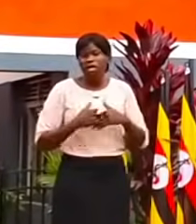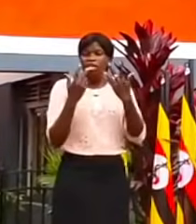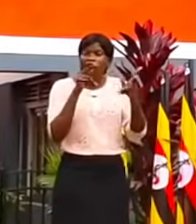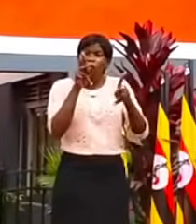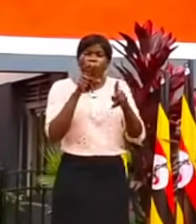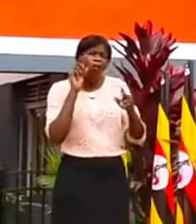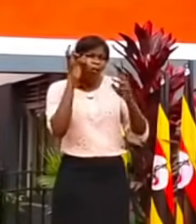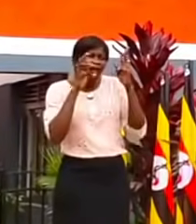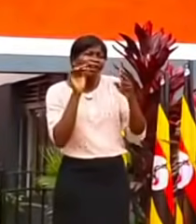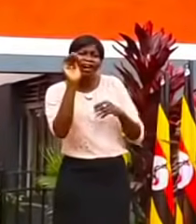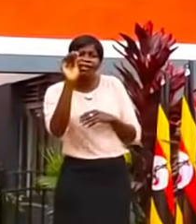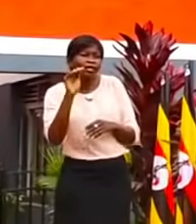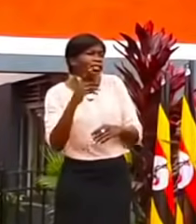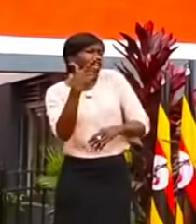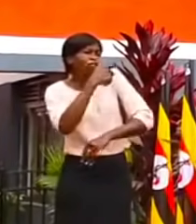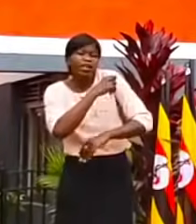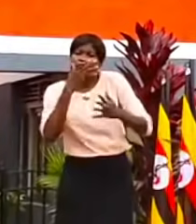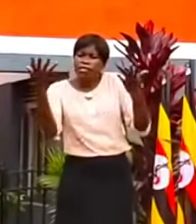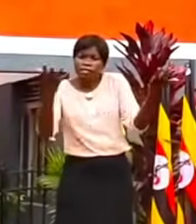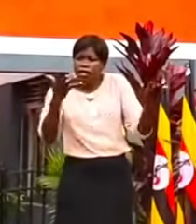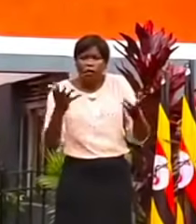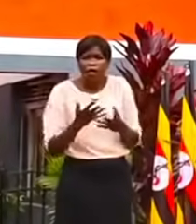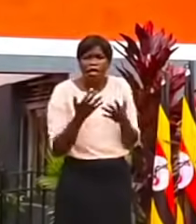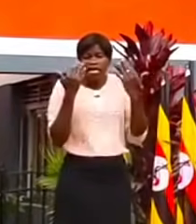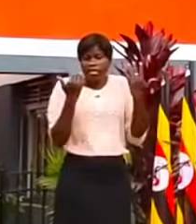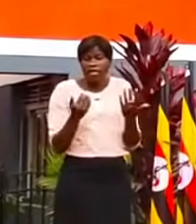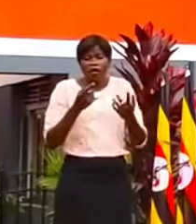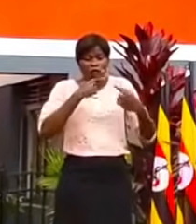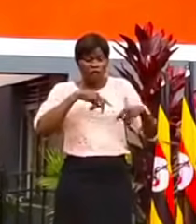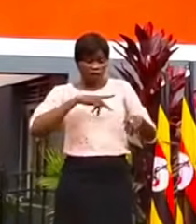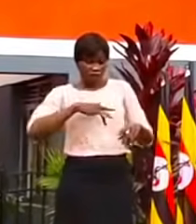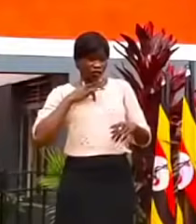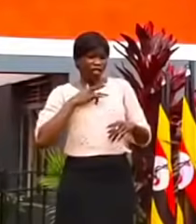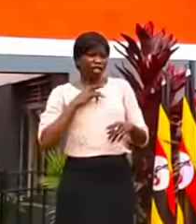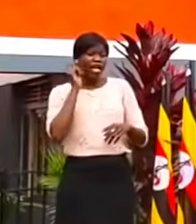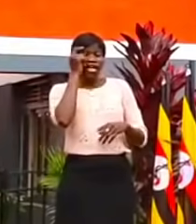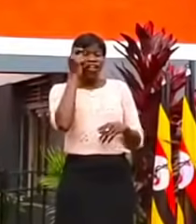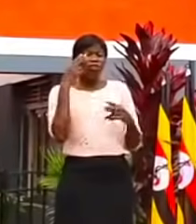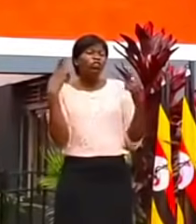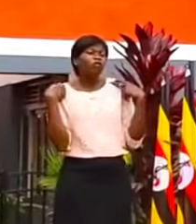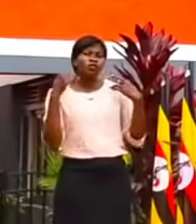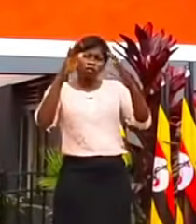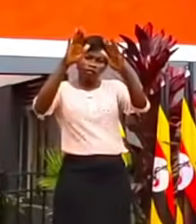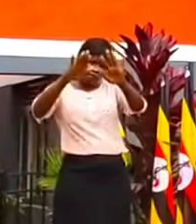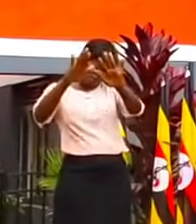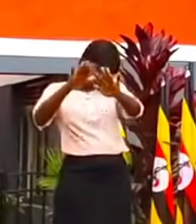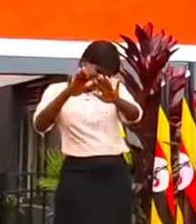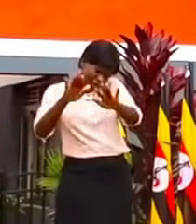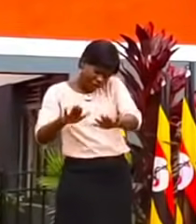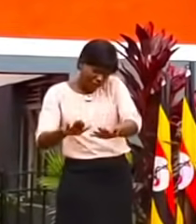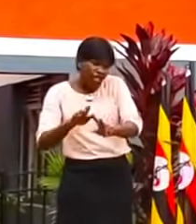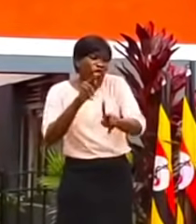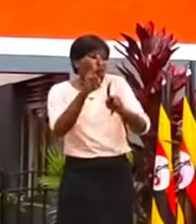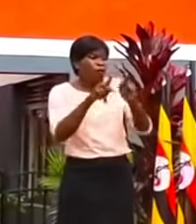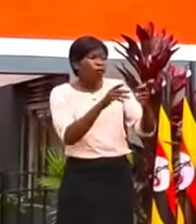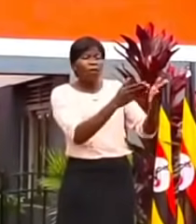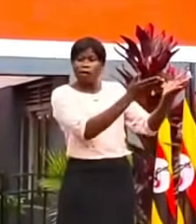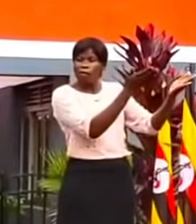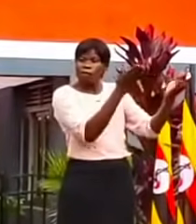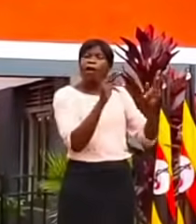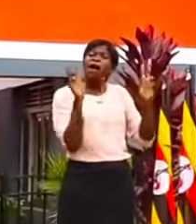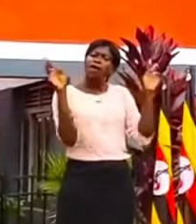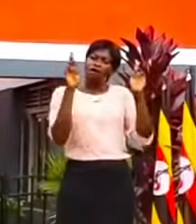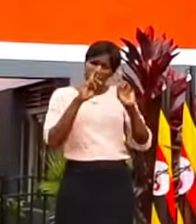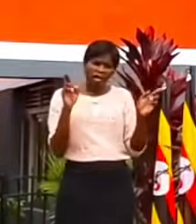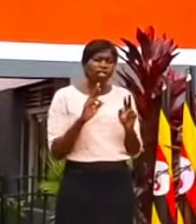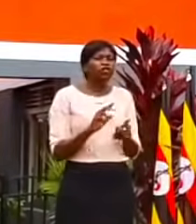that the excitement from some government officials needs to calm down. First, play your part. Ugandans are willing and ready to